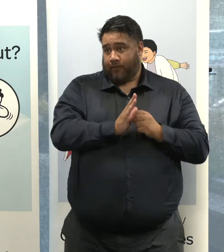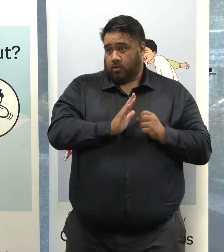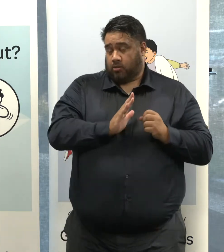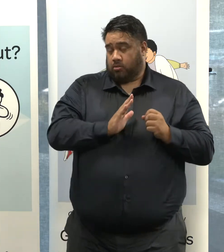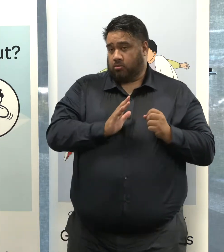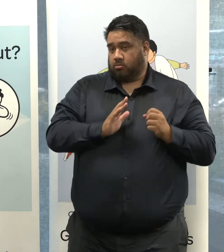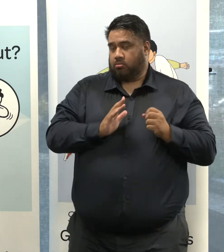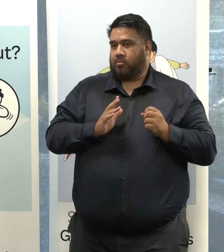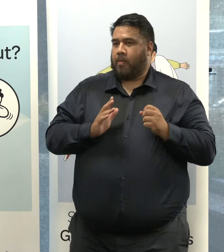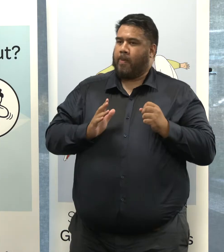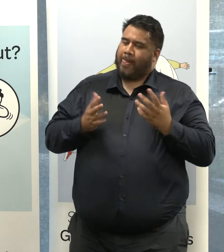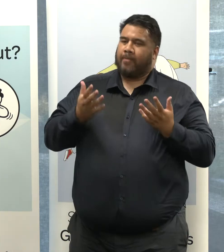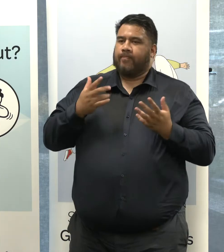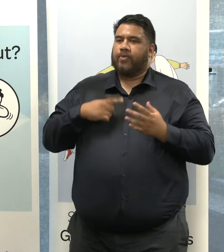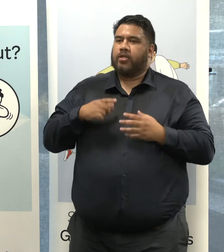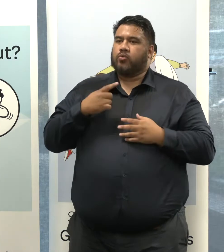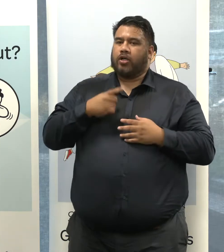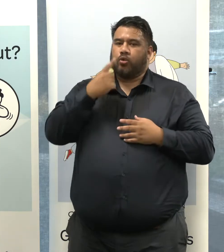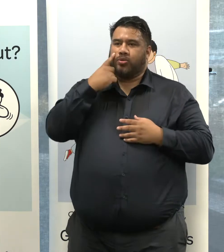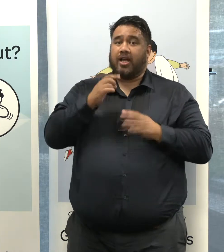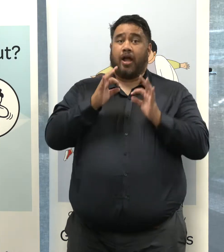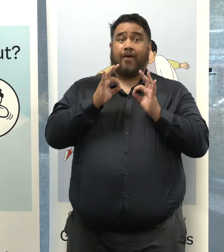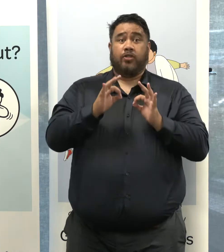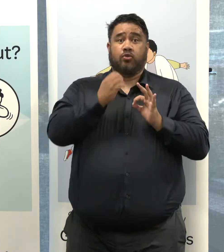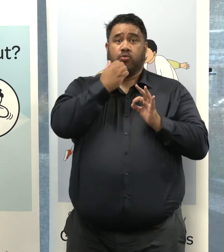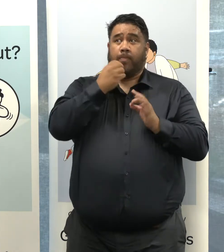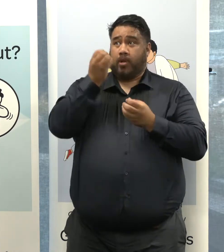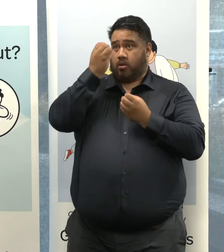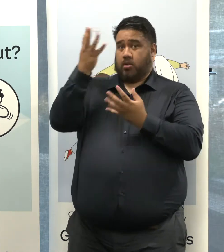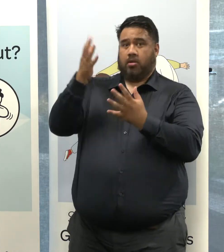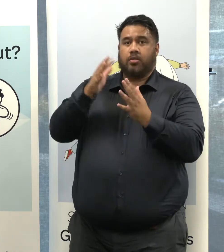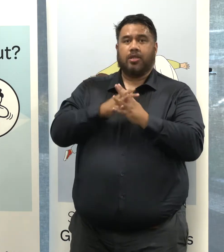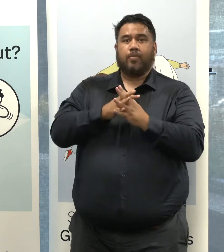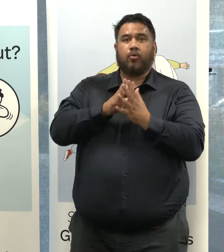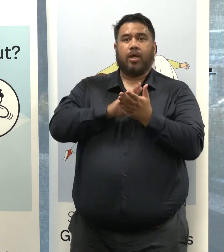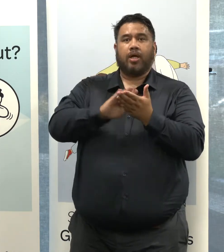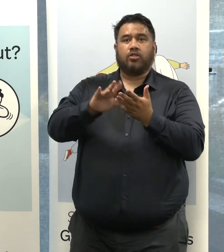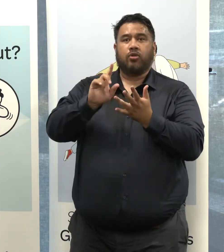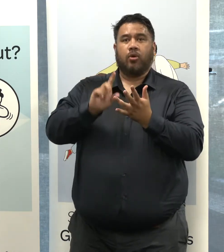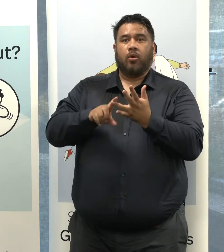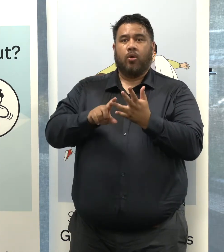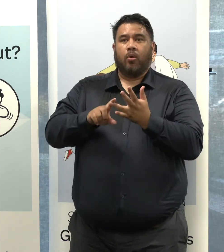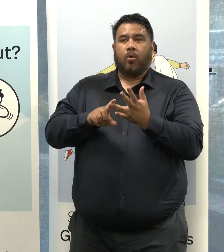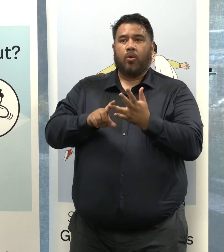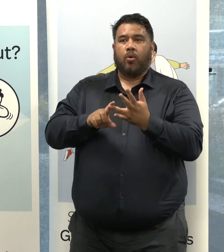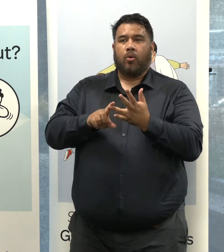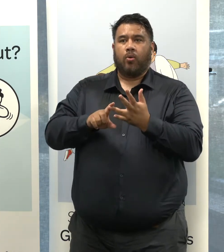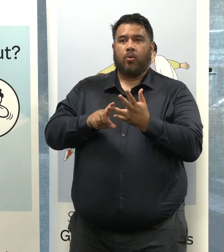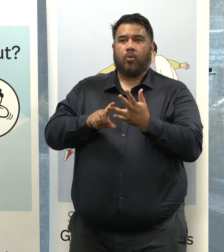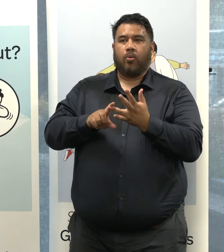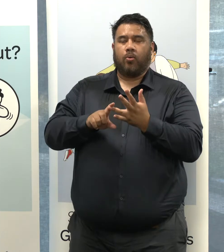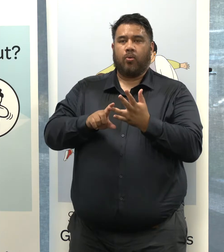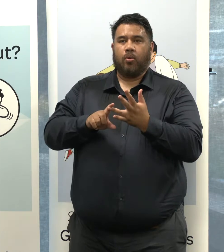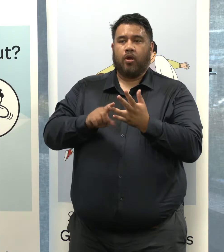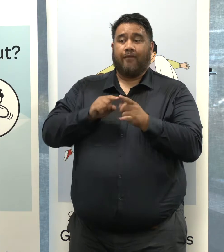So that's why you'll see the official number we report to WHO with that standard definition will be lower, and